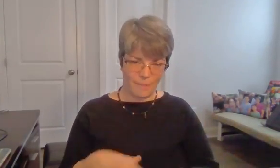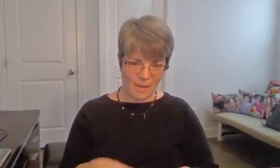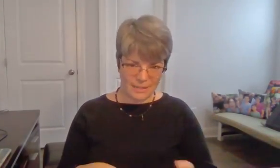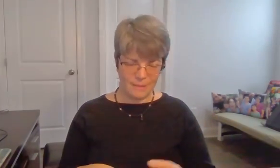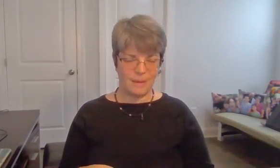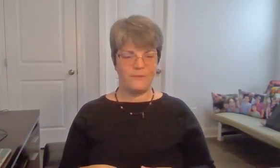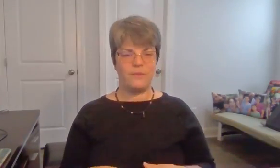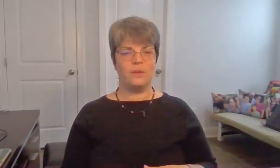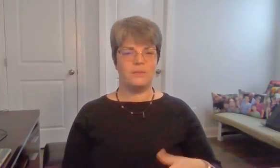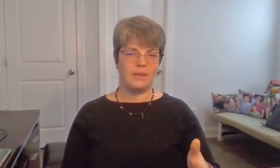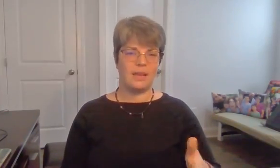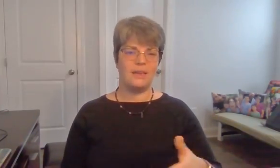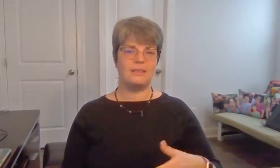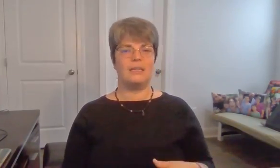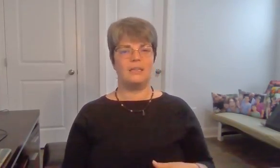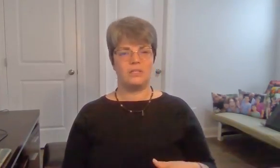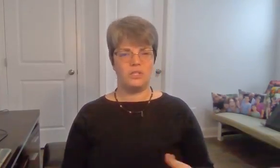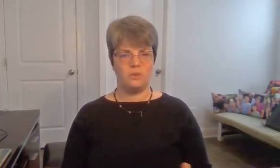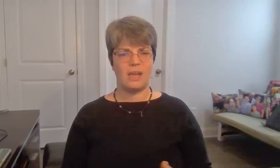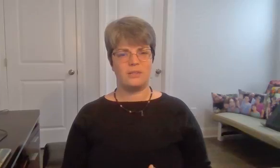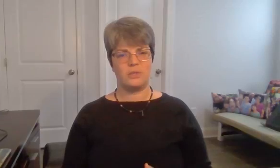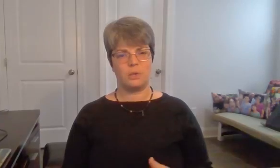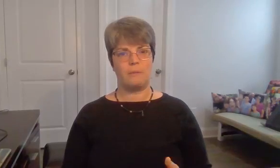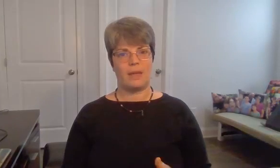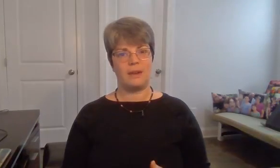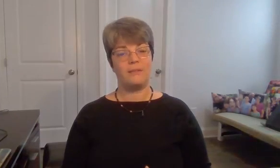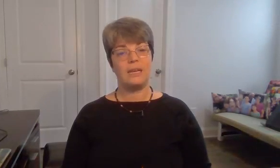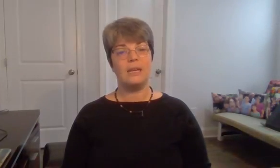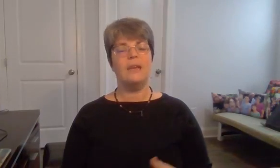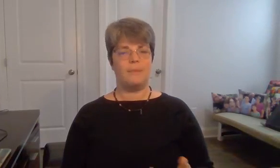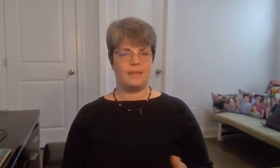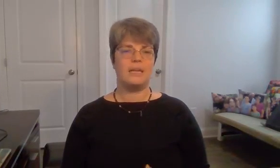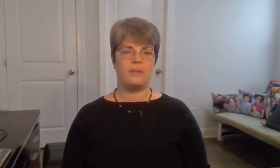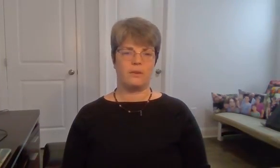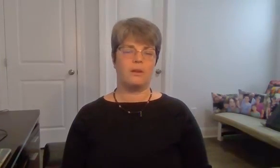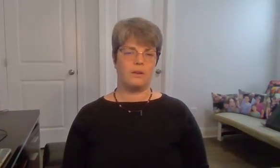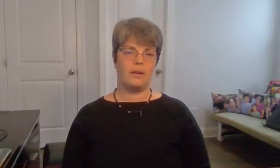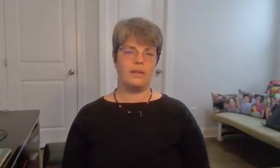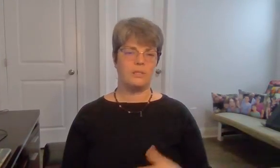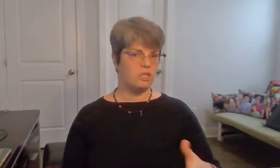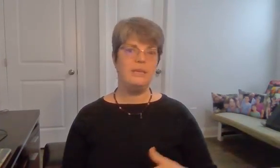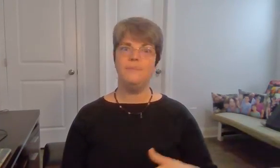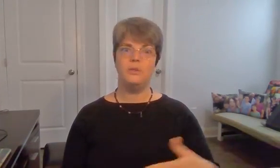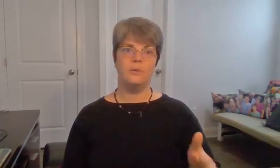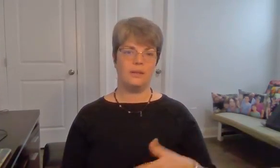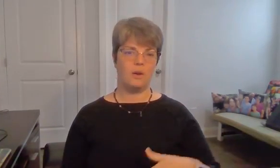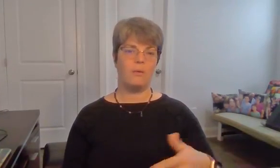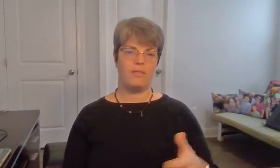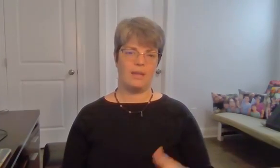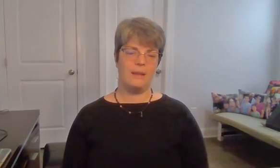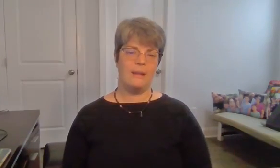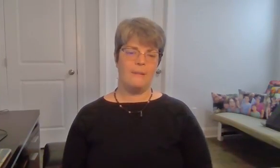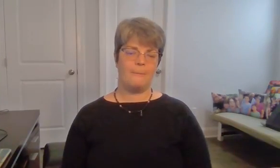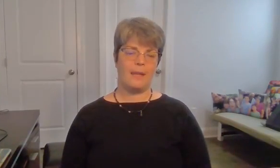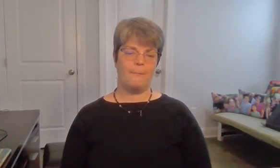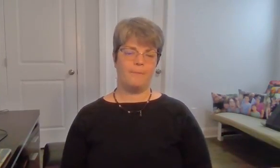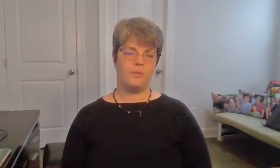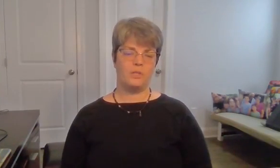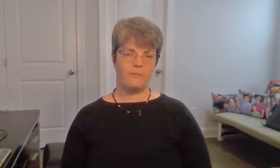back to them, and it feels kind of silly to do that so repetitively, but that's how they're going to learn it. So just keep doing it, go with it. Because often